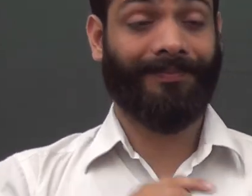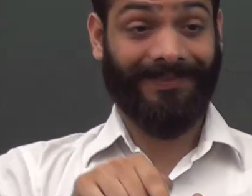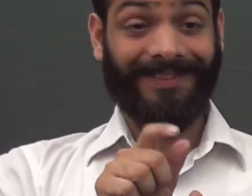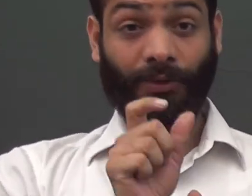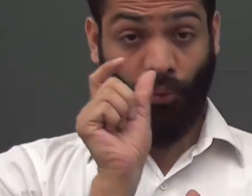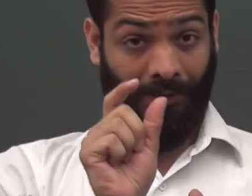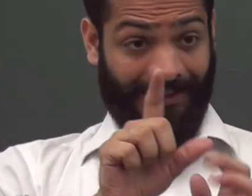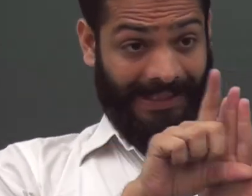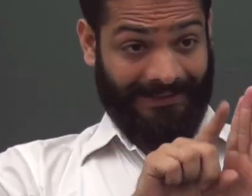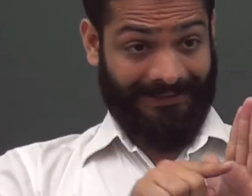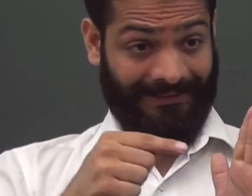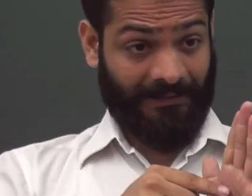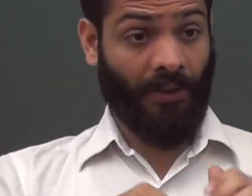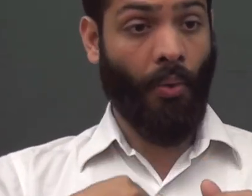Language.